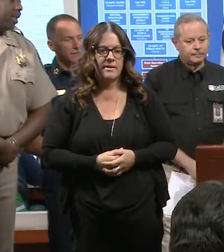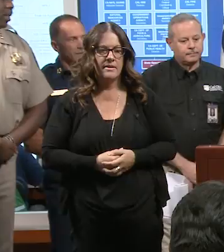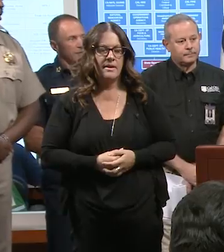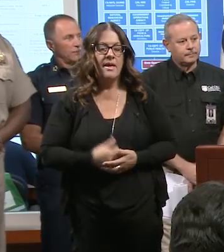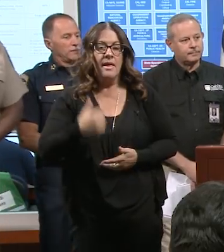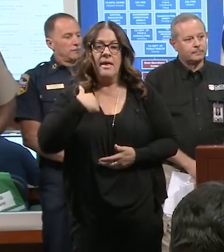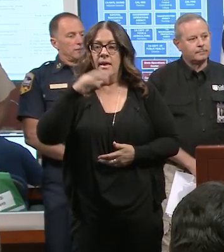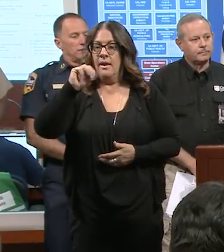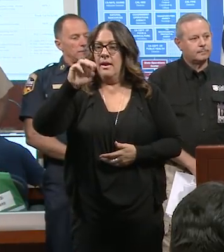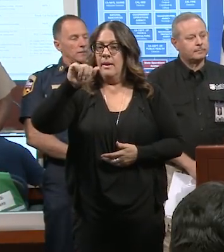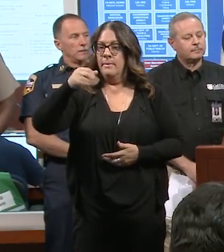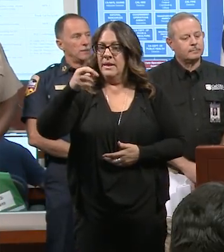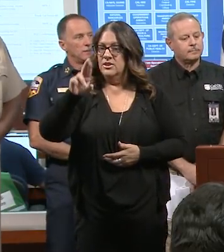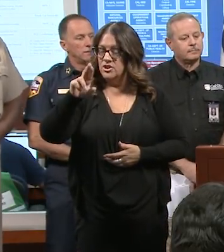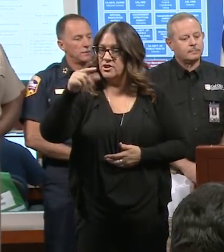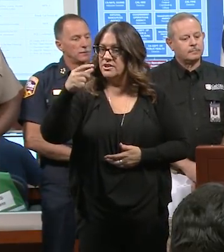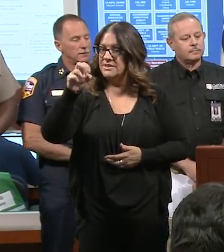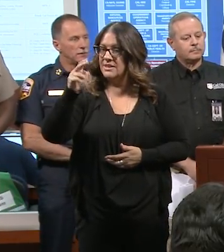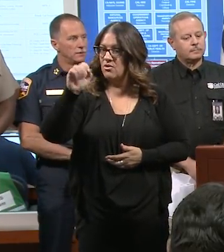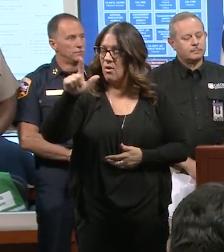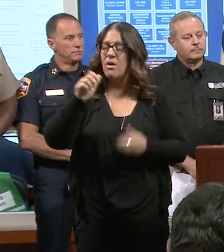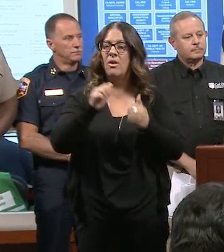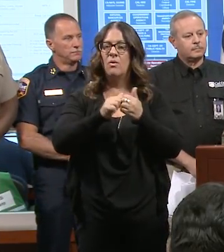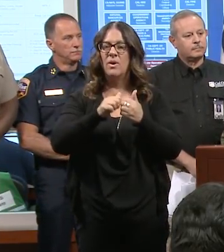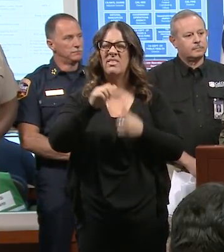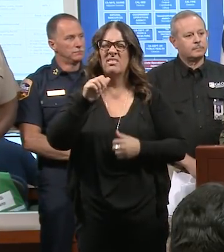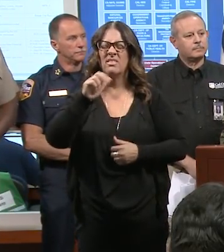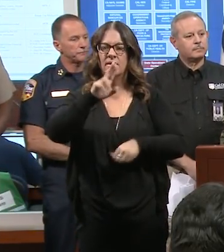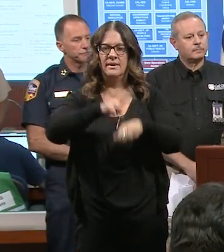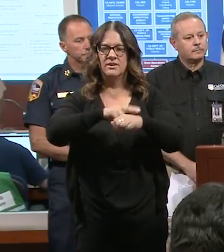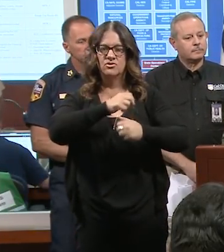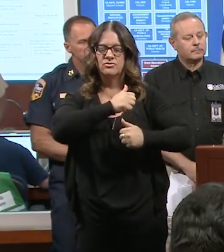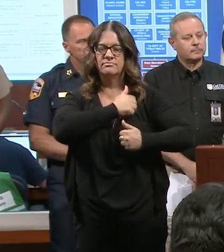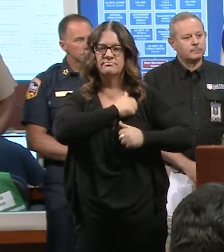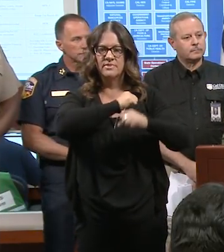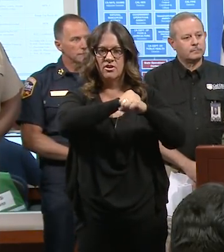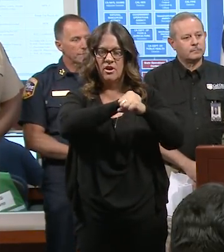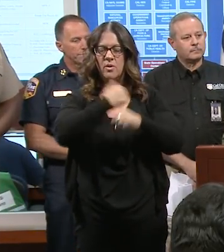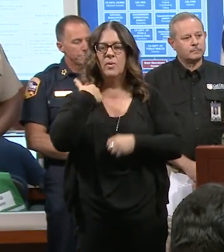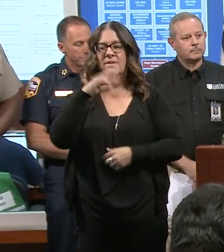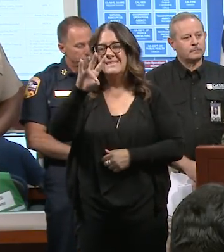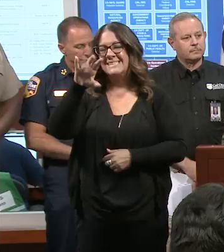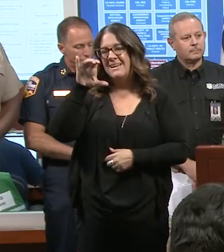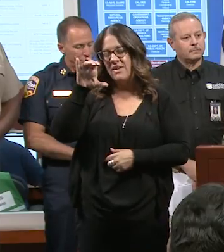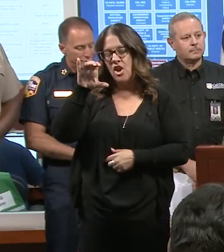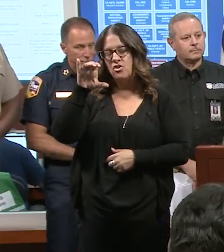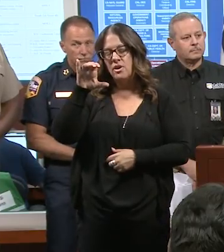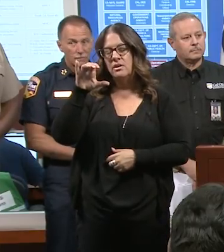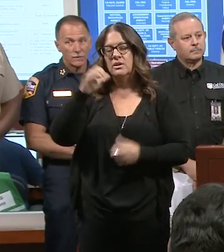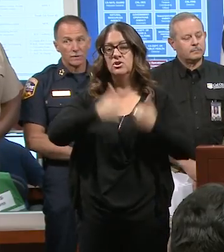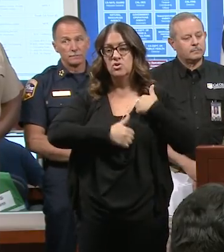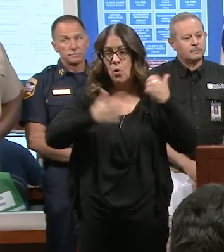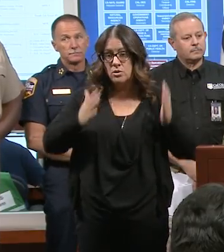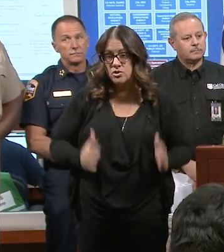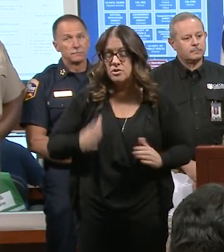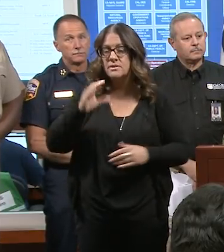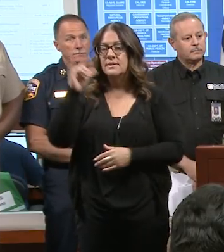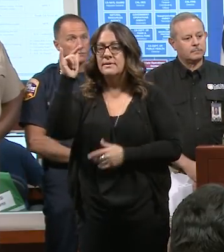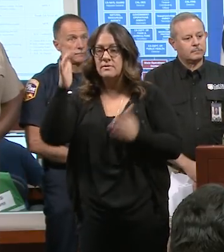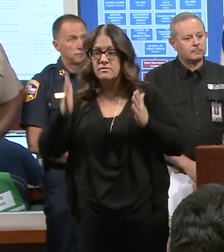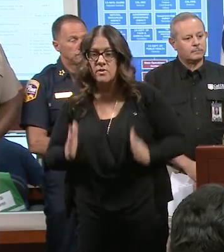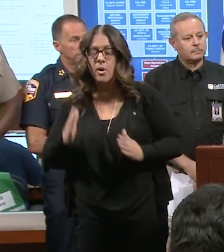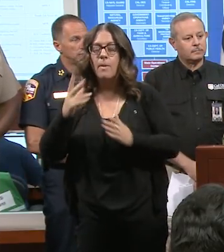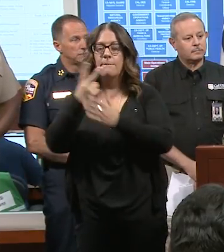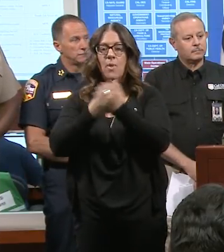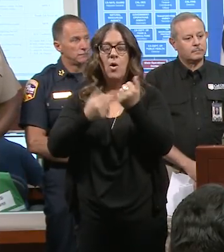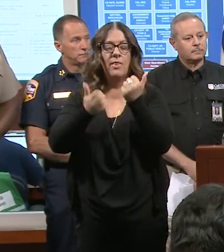I'm Major General Dave Baldwin with the California National Guard. We currently have 700 soldiers and airmen on duty supporting both firefighting efforts